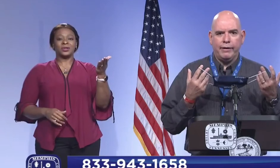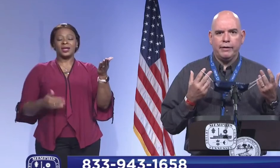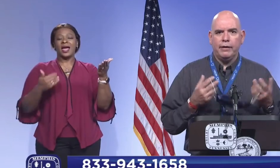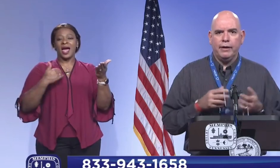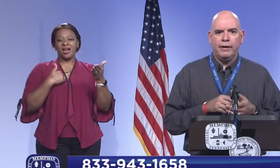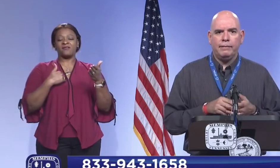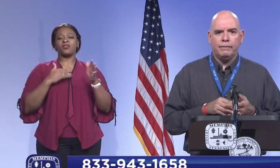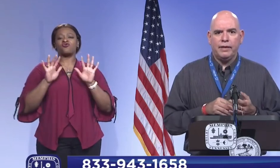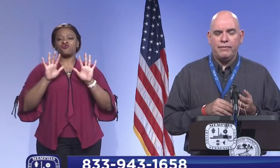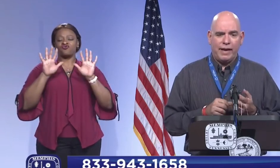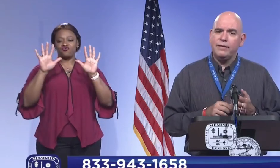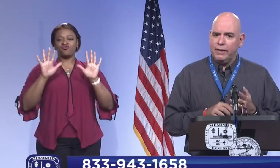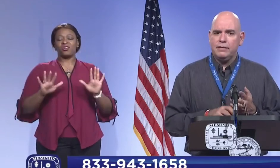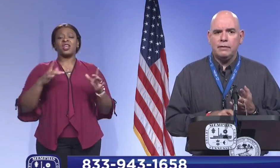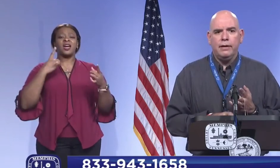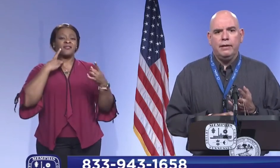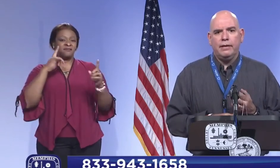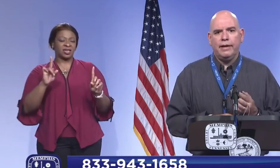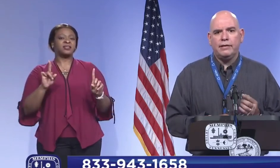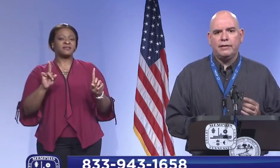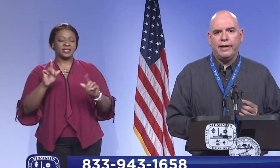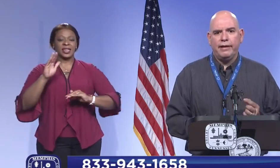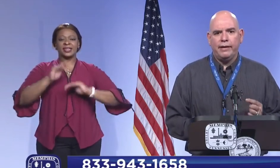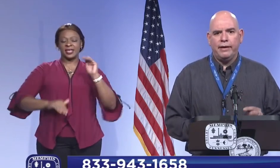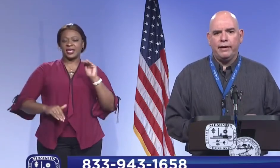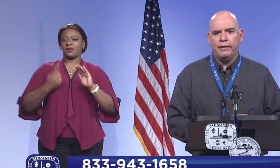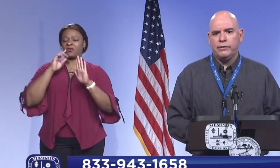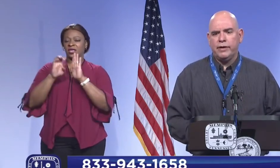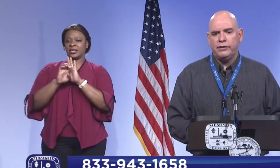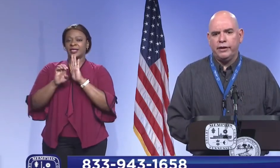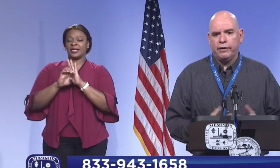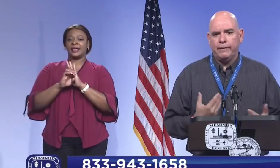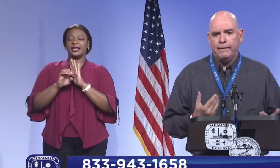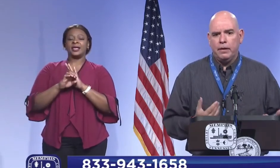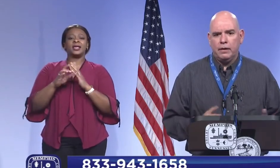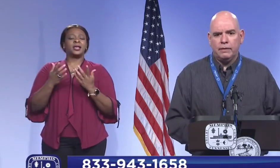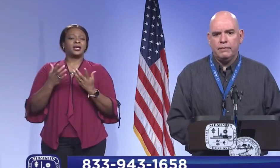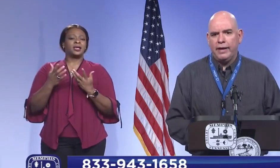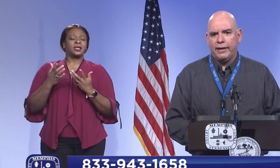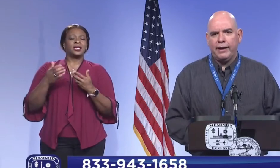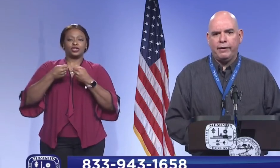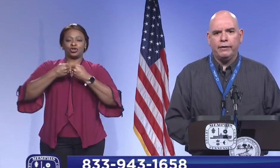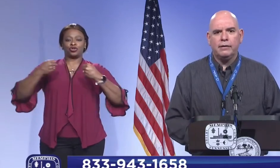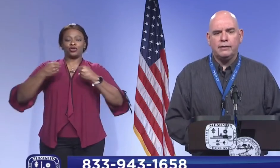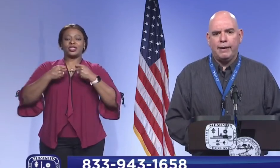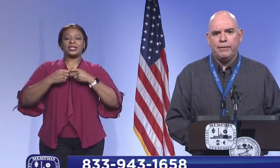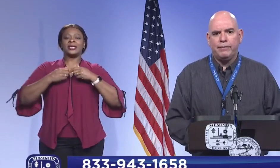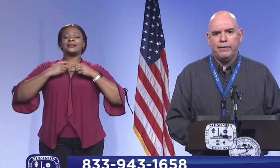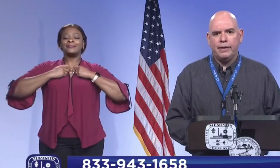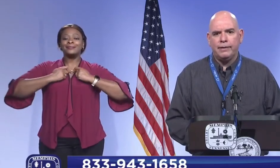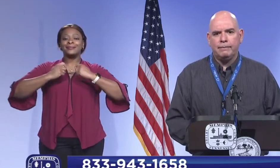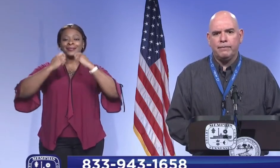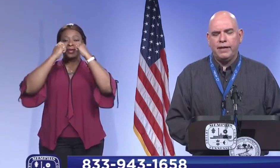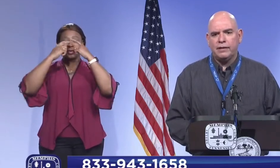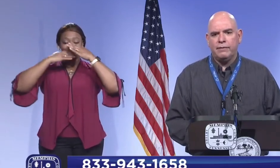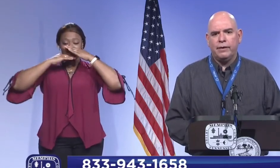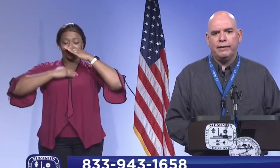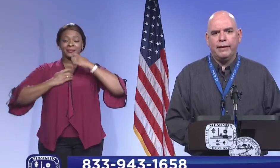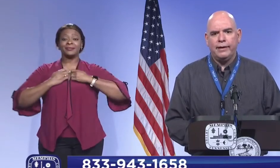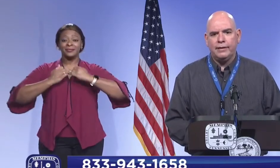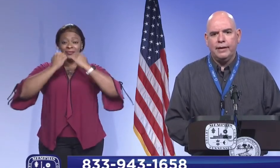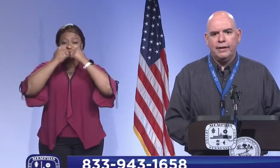greater effectiveness than, say, the stretchier neck gaiter type of face